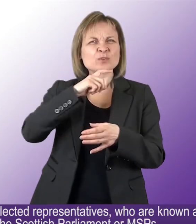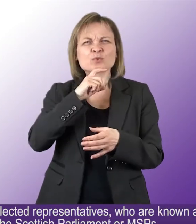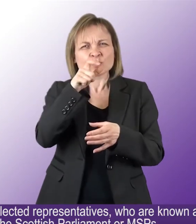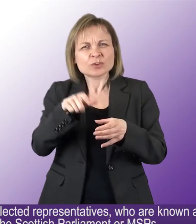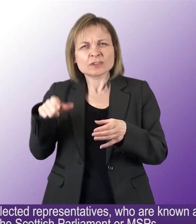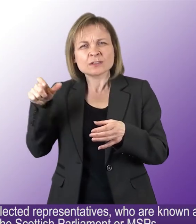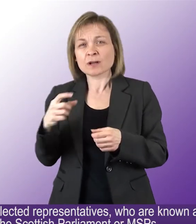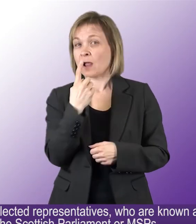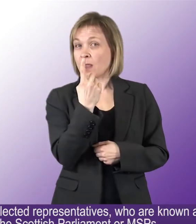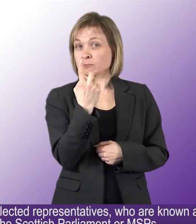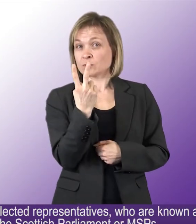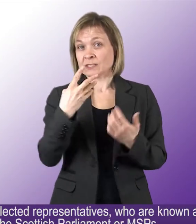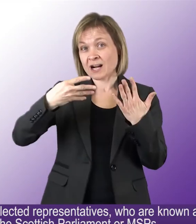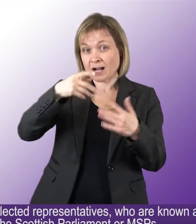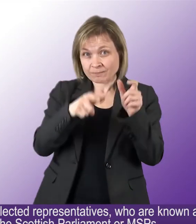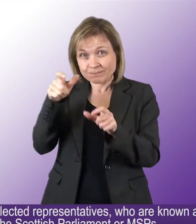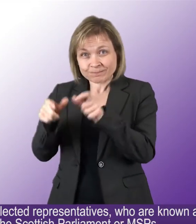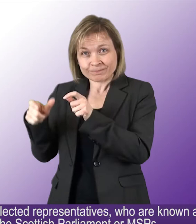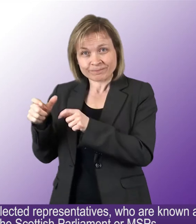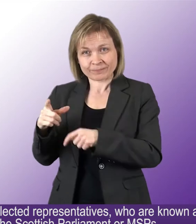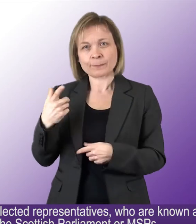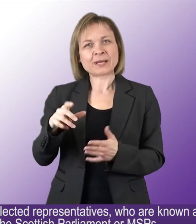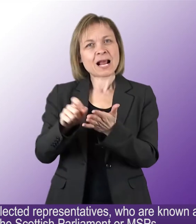It is made up of 129 elected representatives